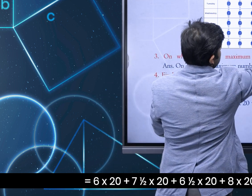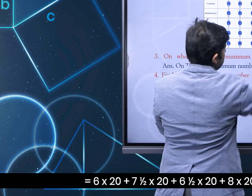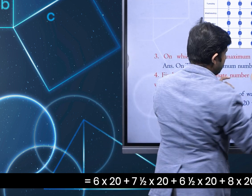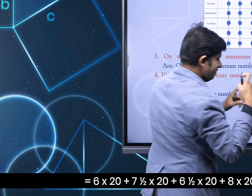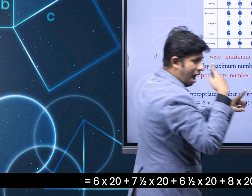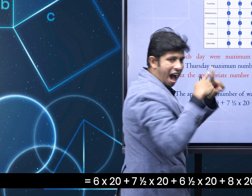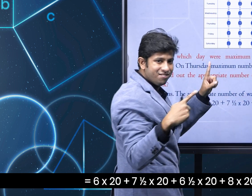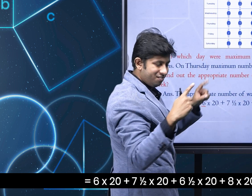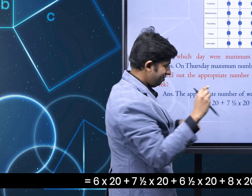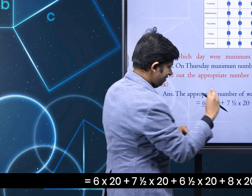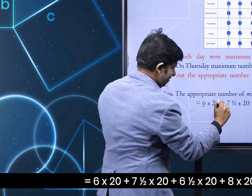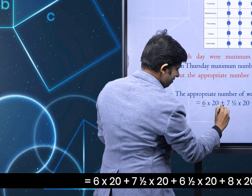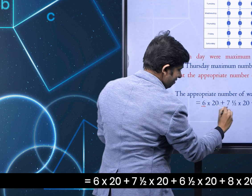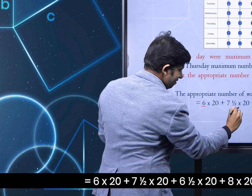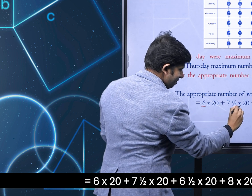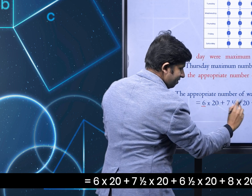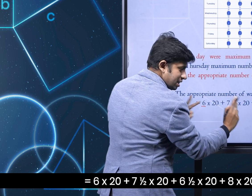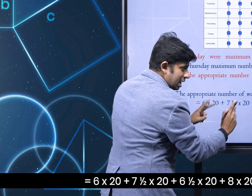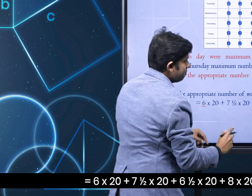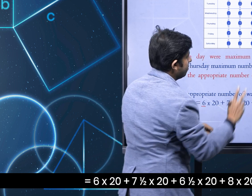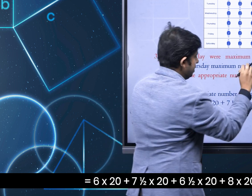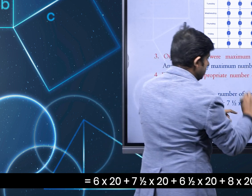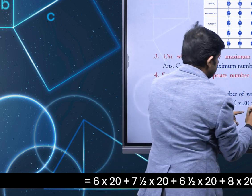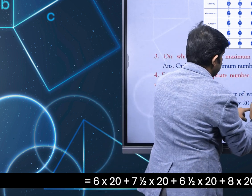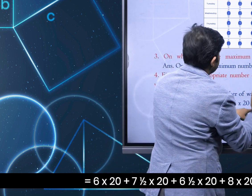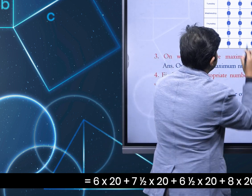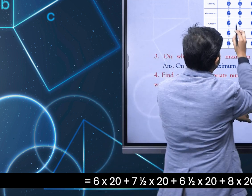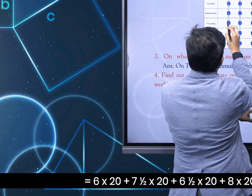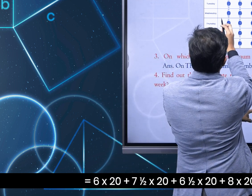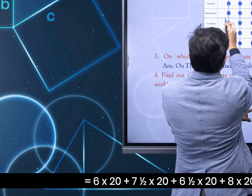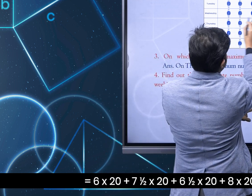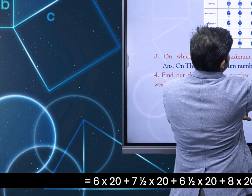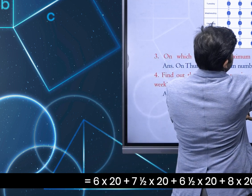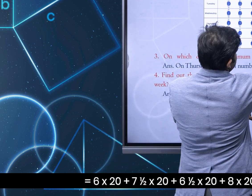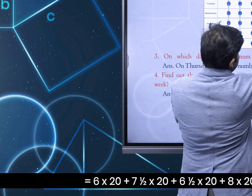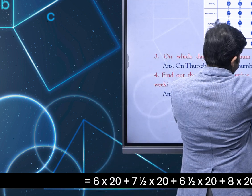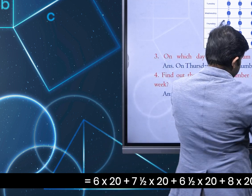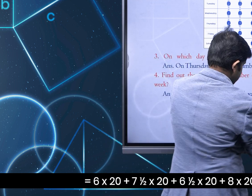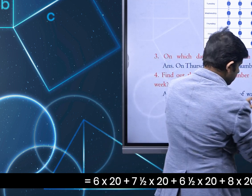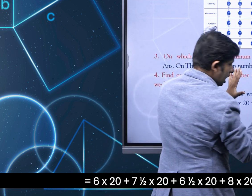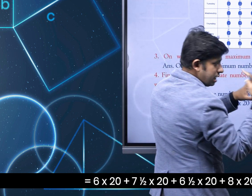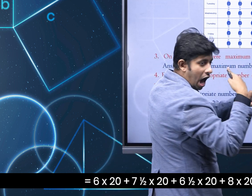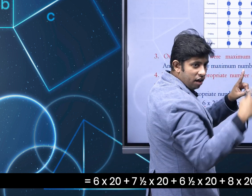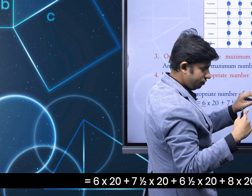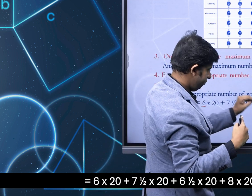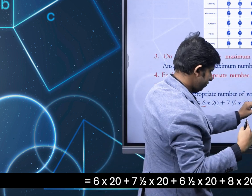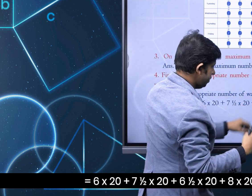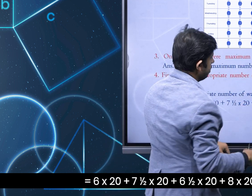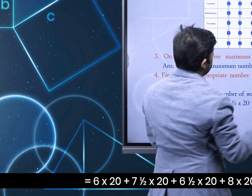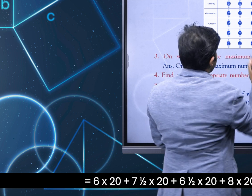plus 7.5 into 20 plus 6.5 into 20 plus 8 into 20